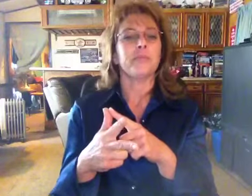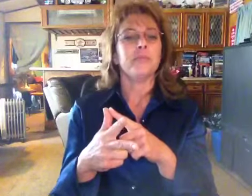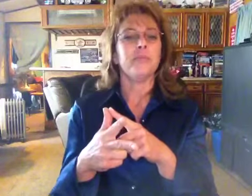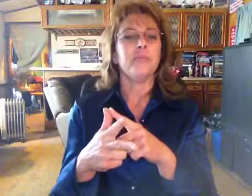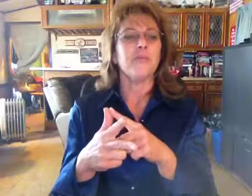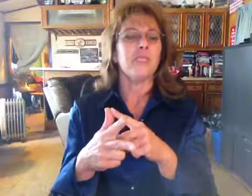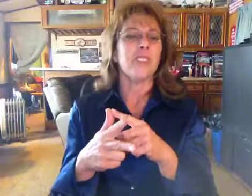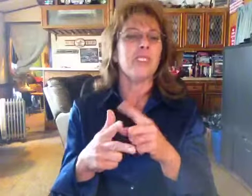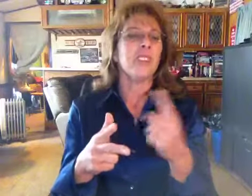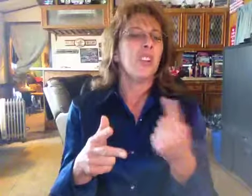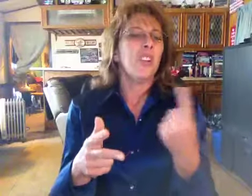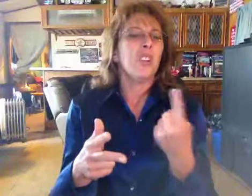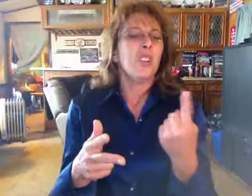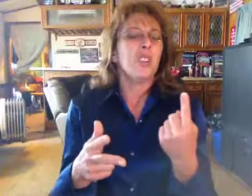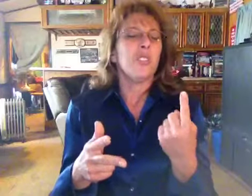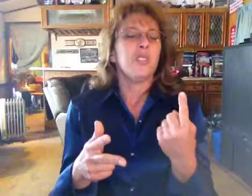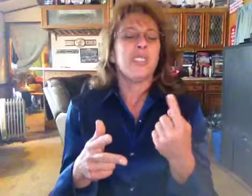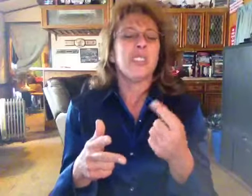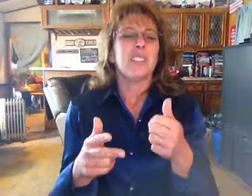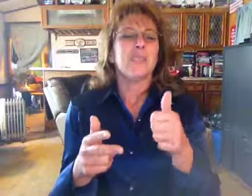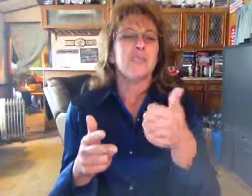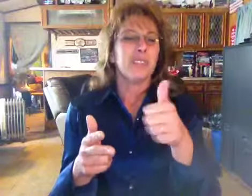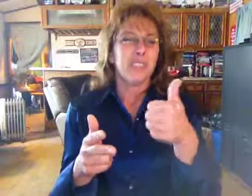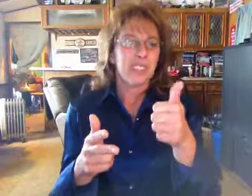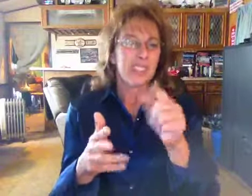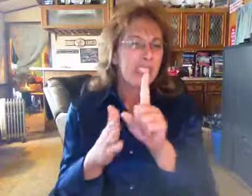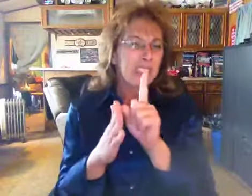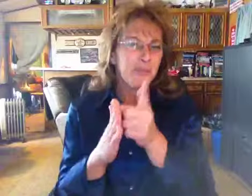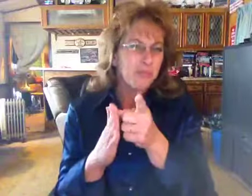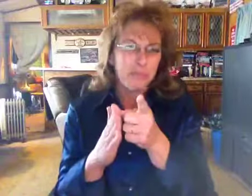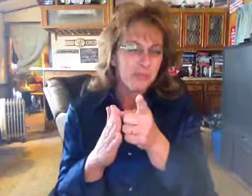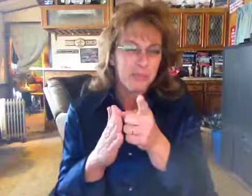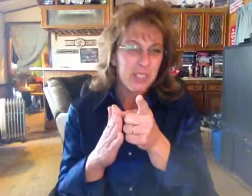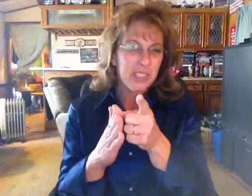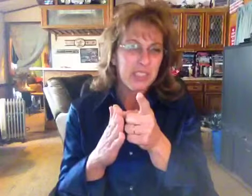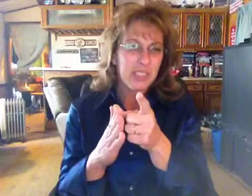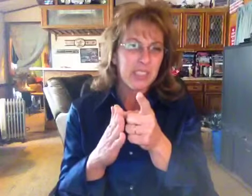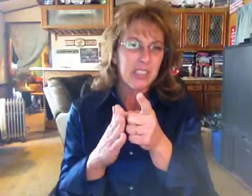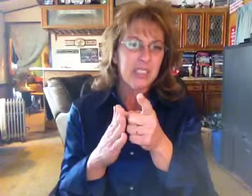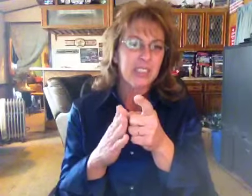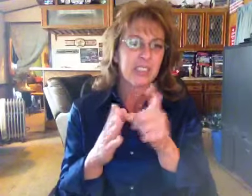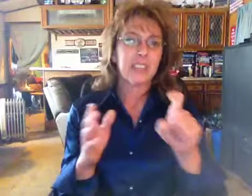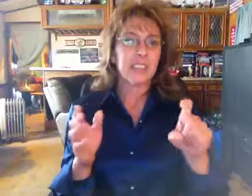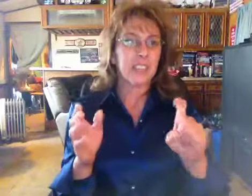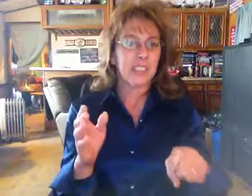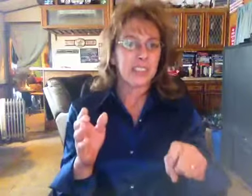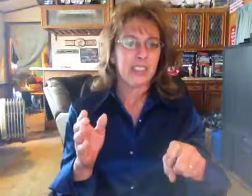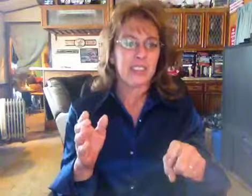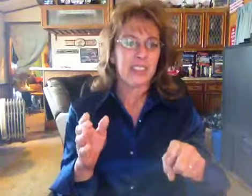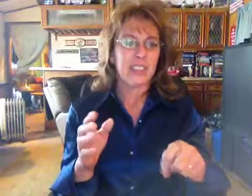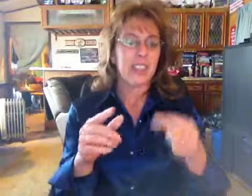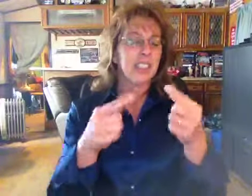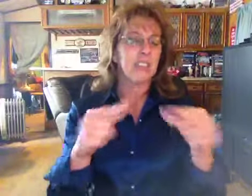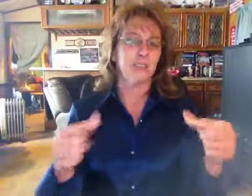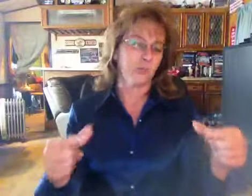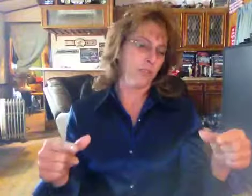freed up. In addition, we're only looking at maybe 10 minutes. So if you look at that picture of the clock on the right-hand side, you'll see that